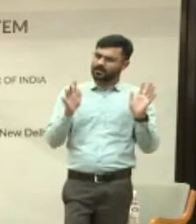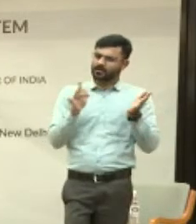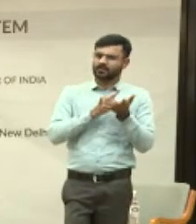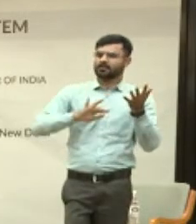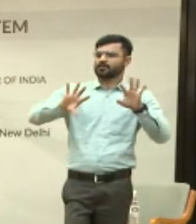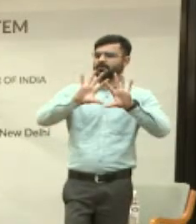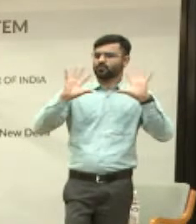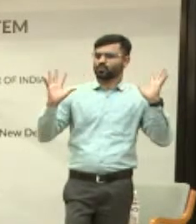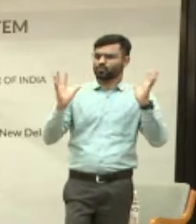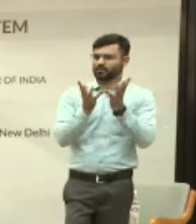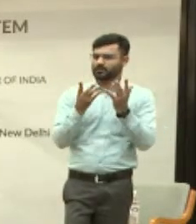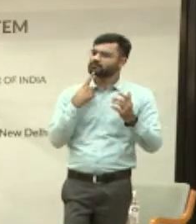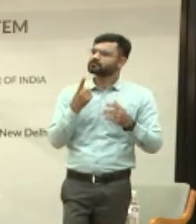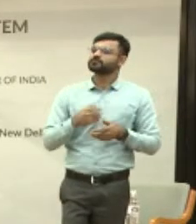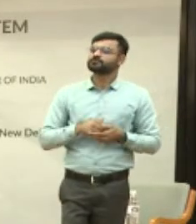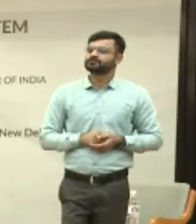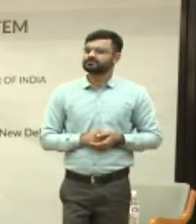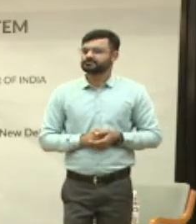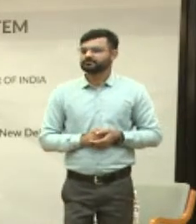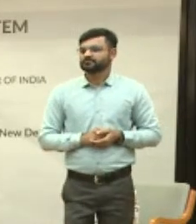world, it's